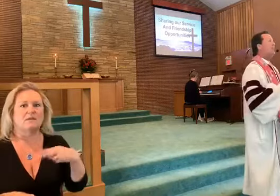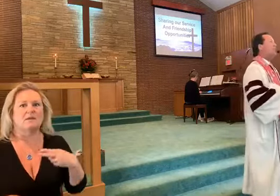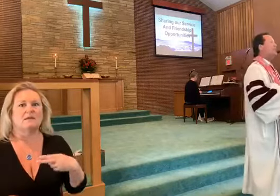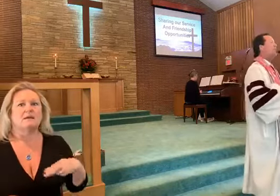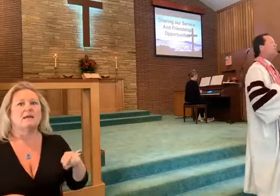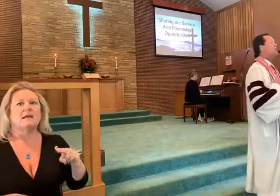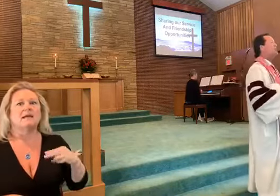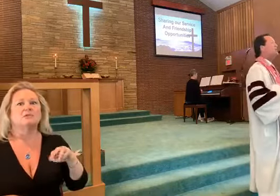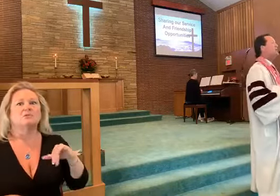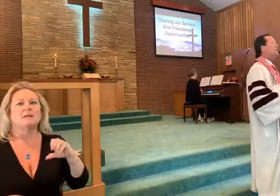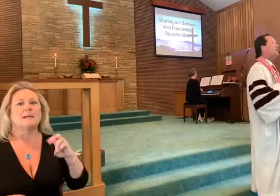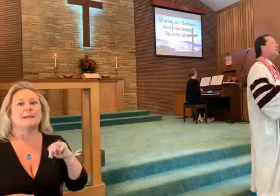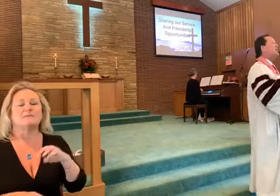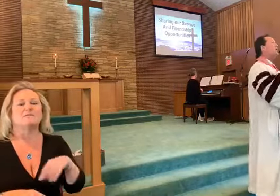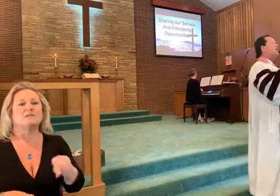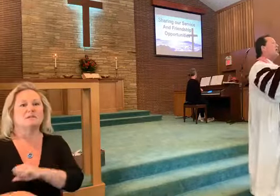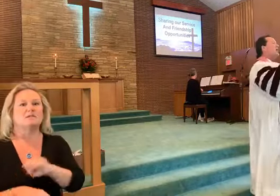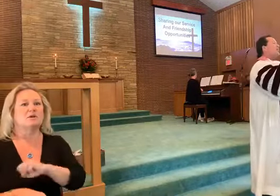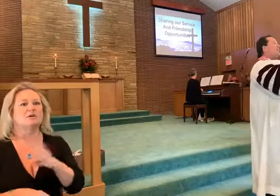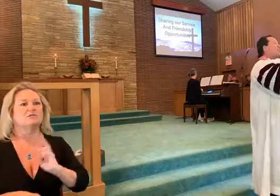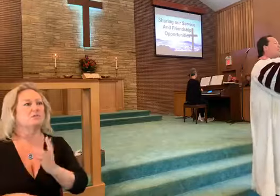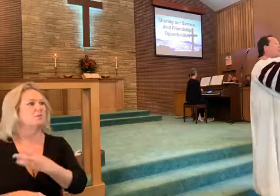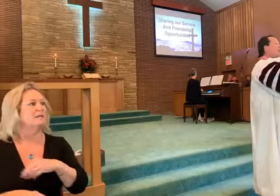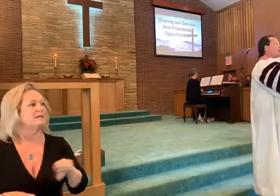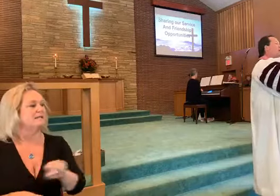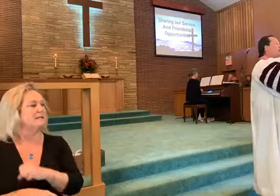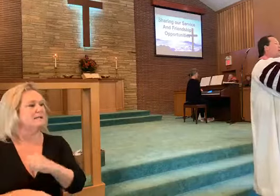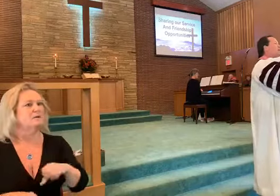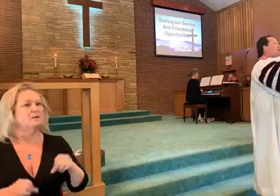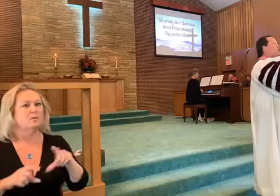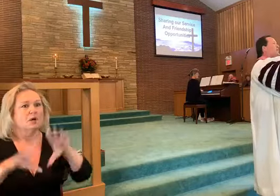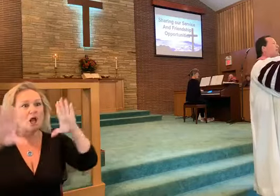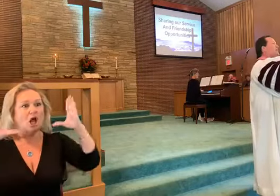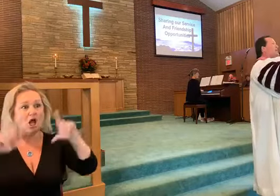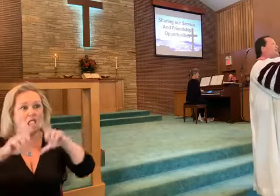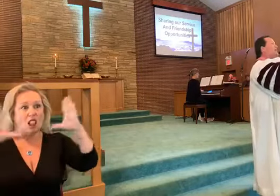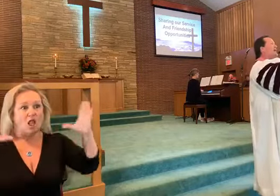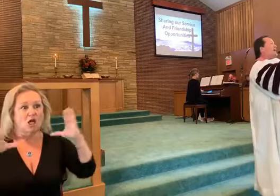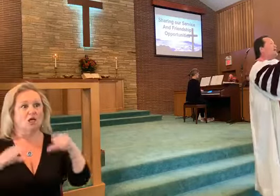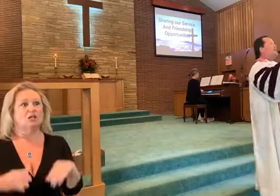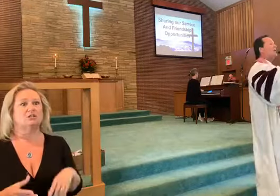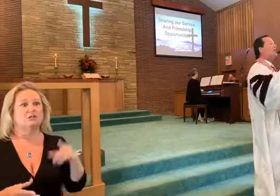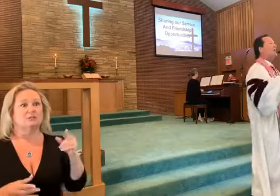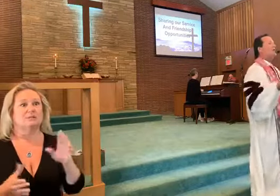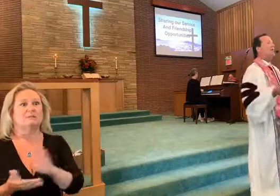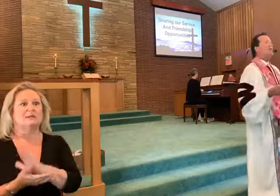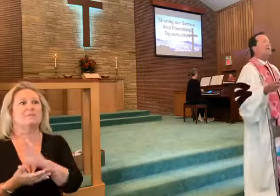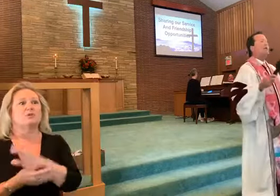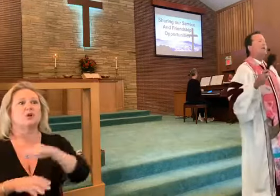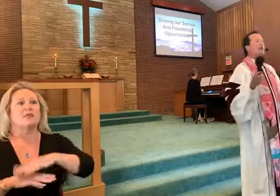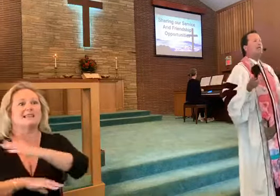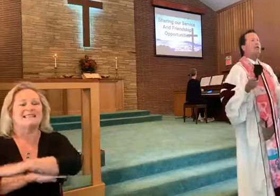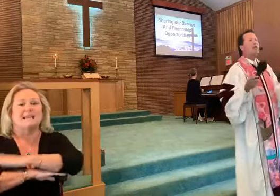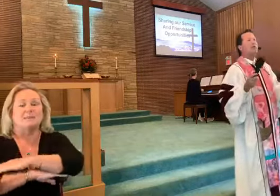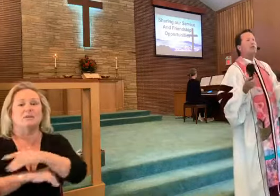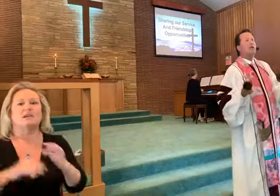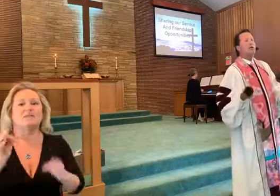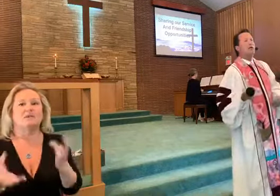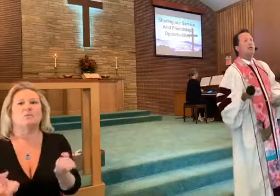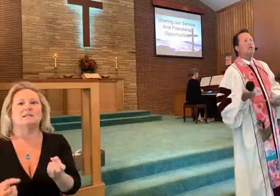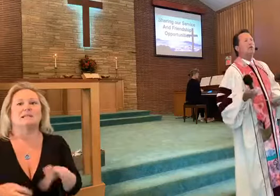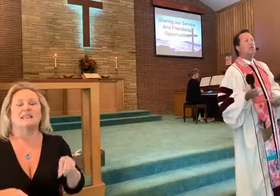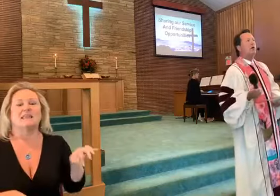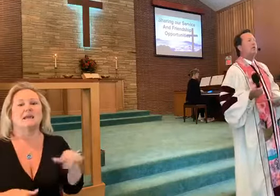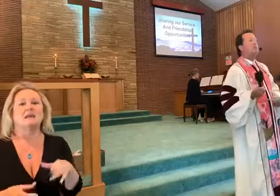the four songs that we sing, there are large copies on the table in the back. If you want to get that when we get up to greet